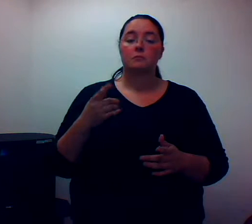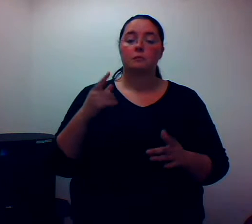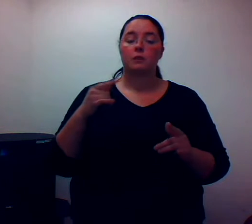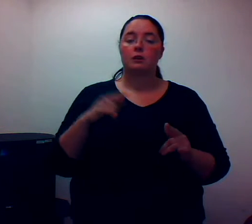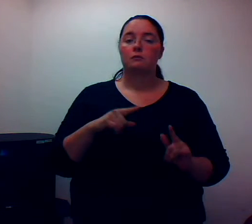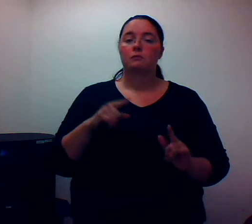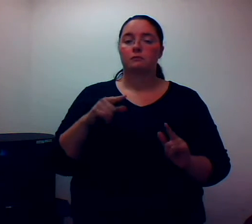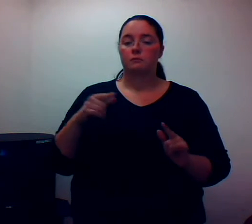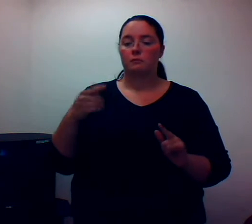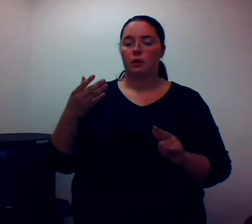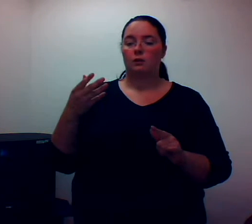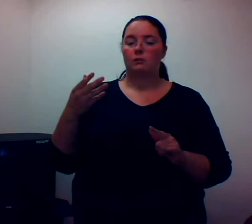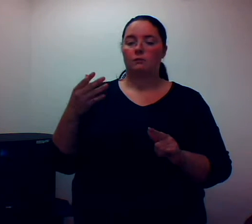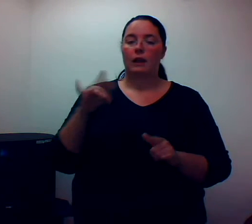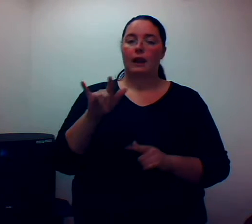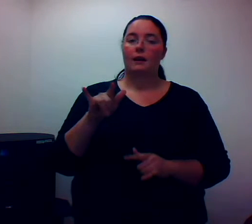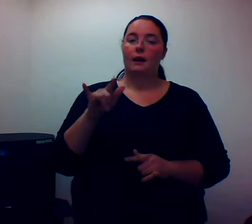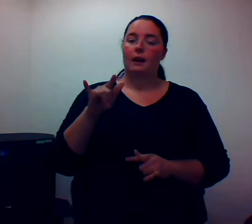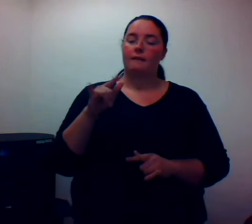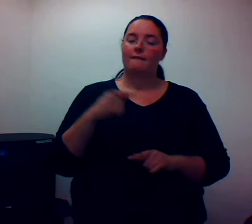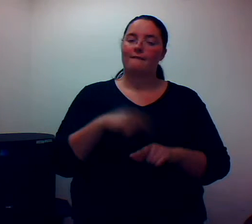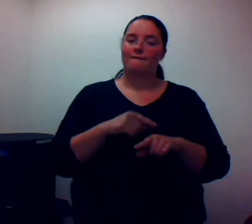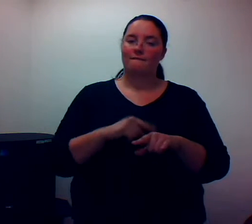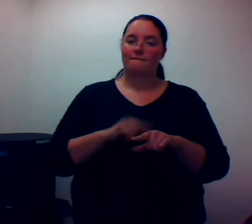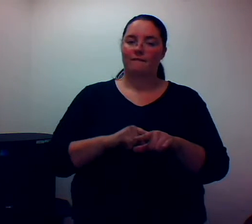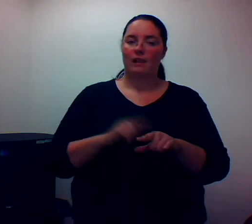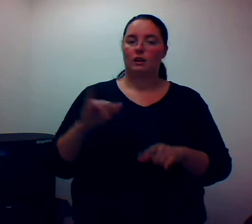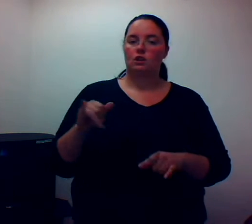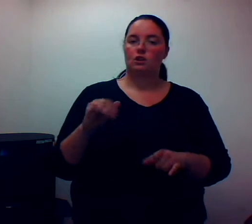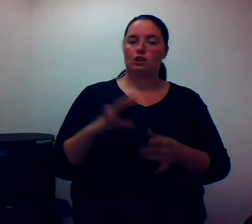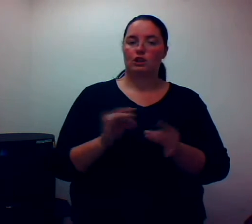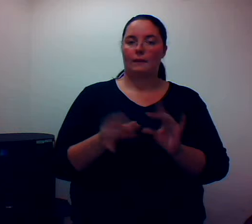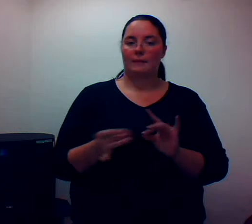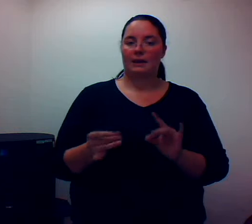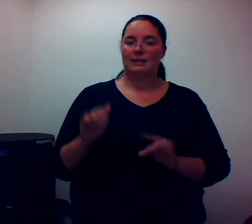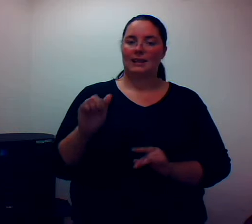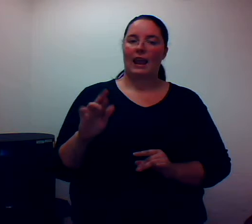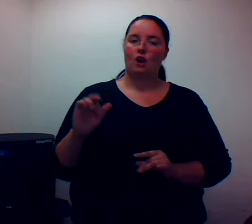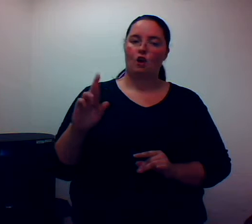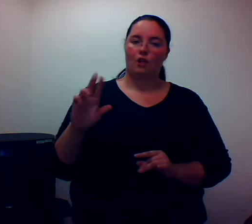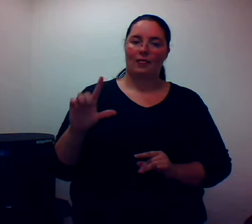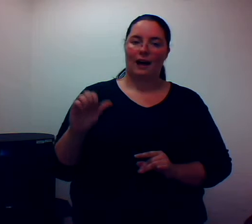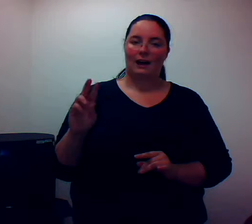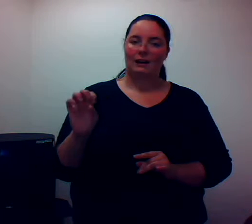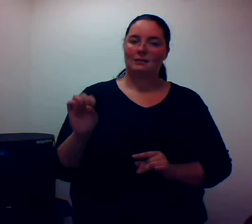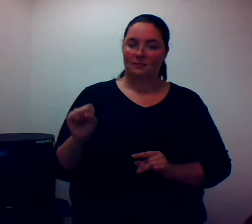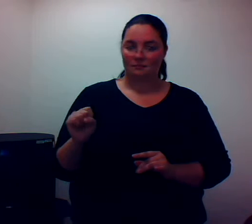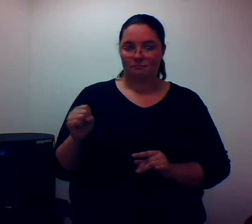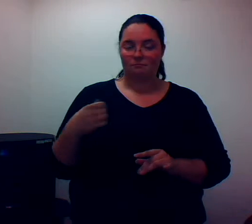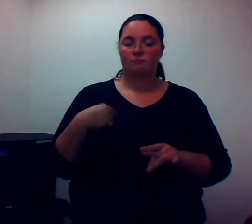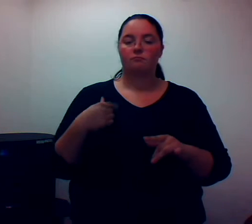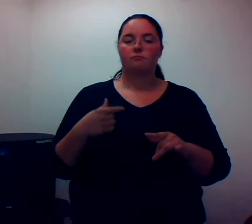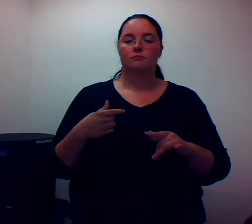back and add that when we were on the tarmac in North Carolina, the flight attendants were standing out